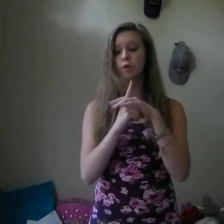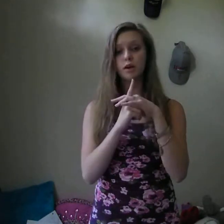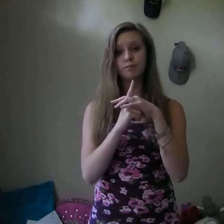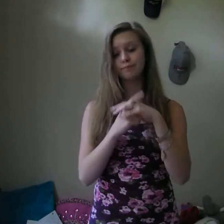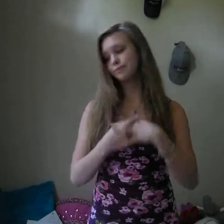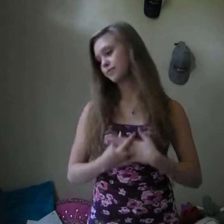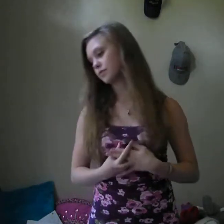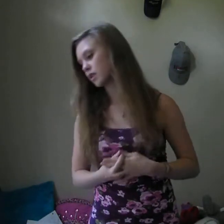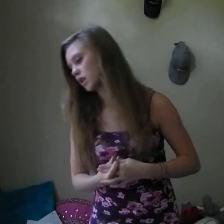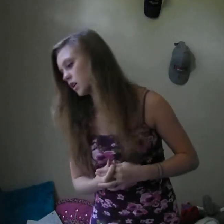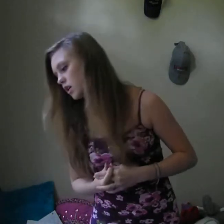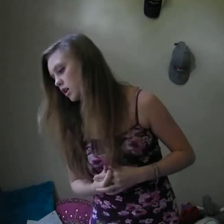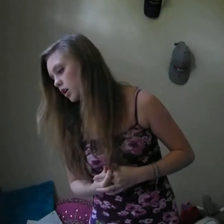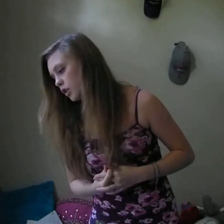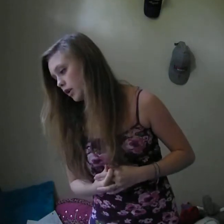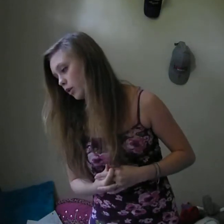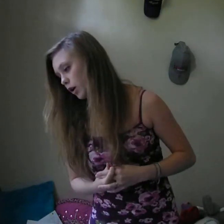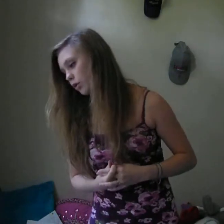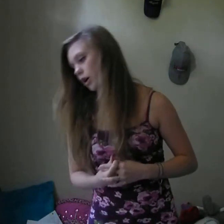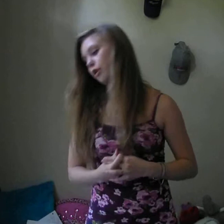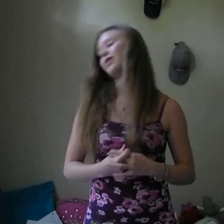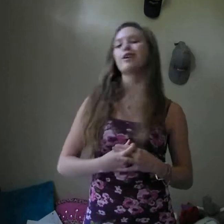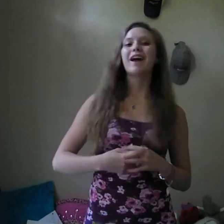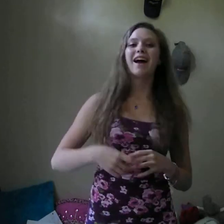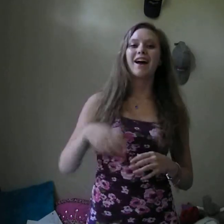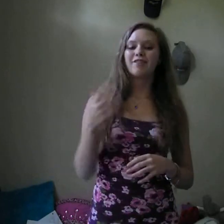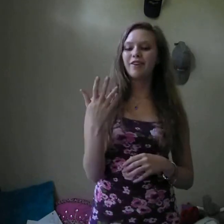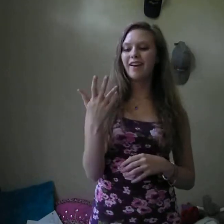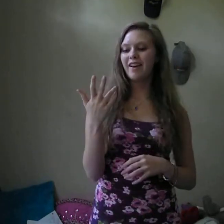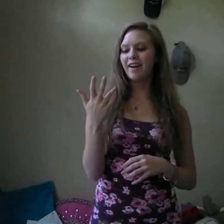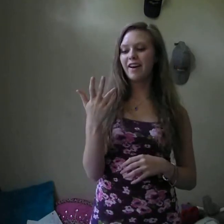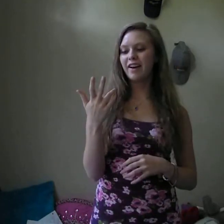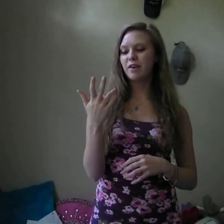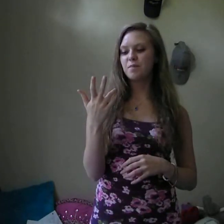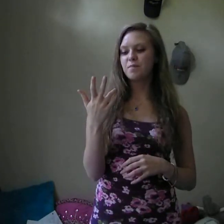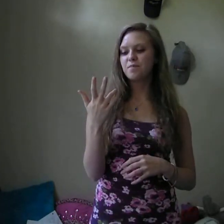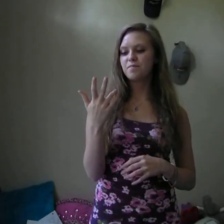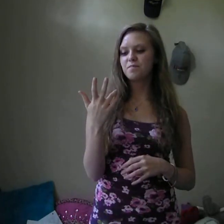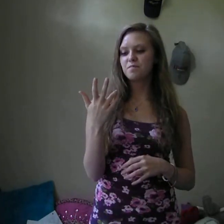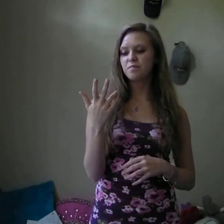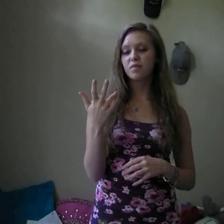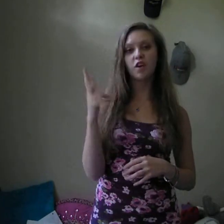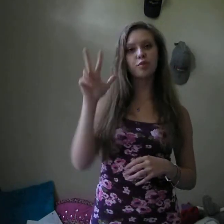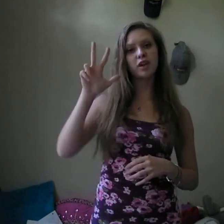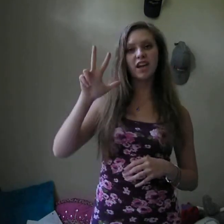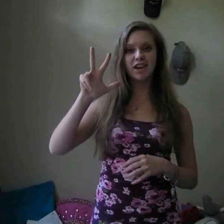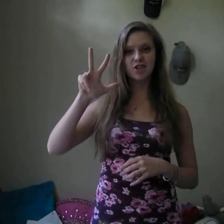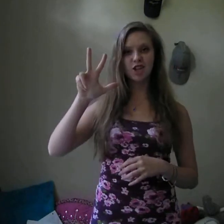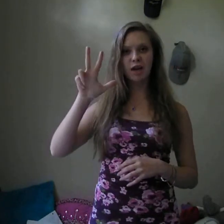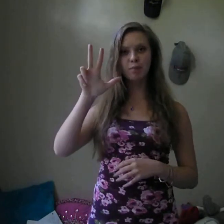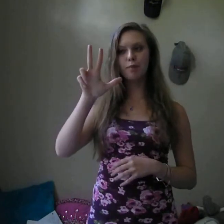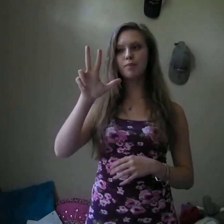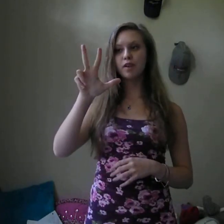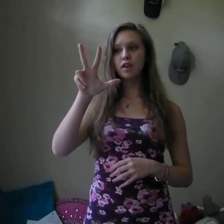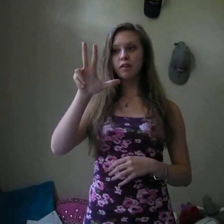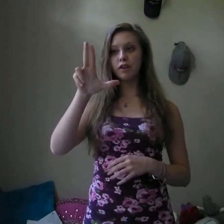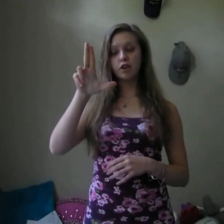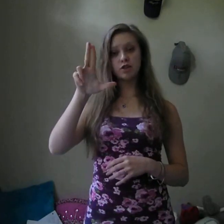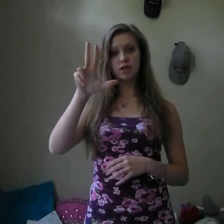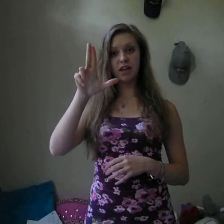up. No, no, no. You're going to have a 3 hand shape, fingers